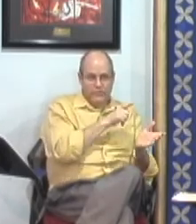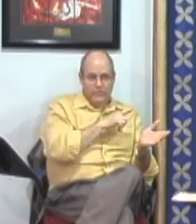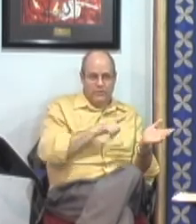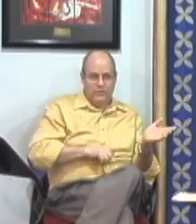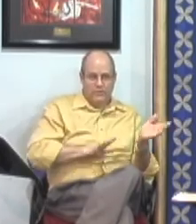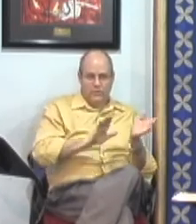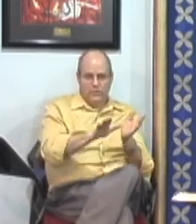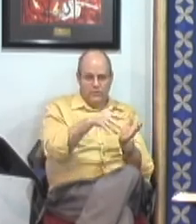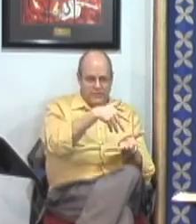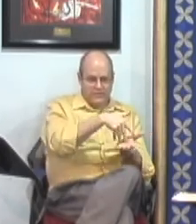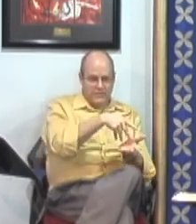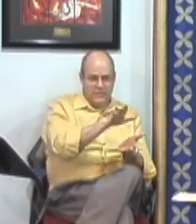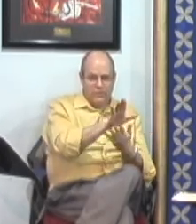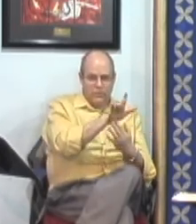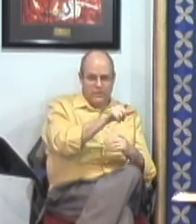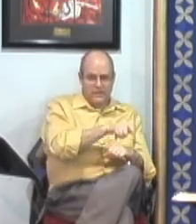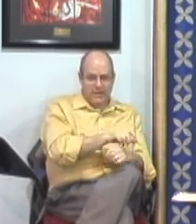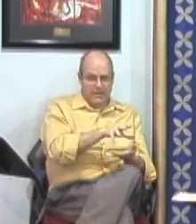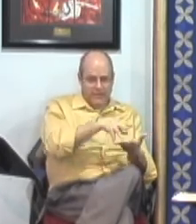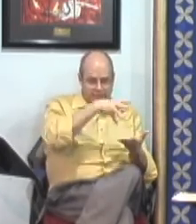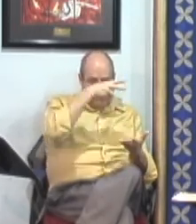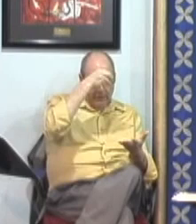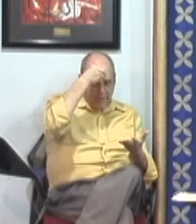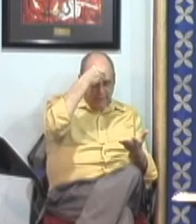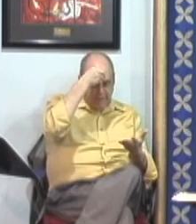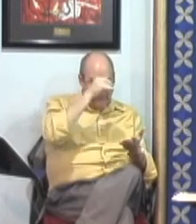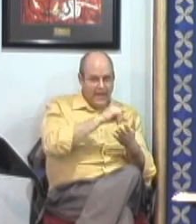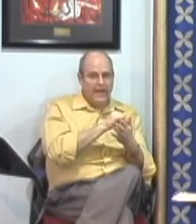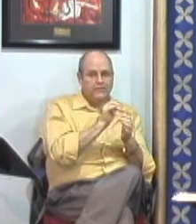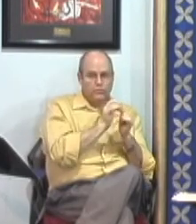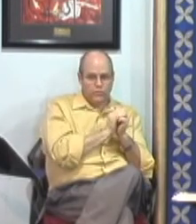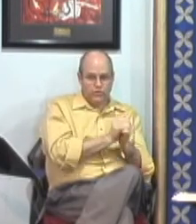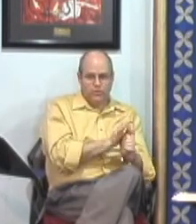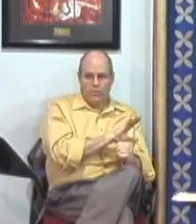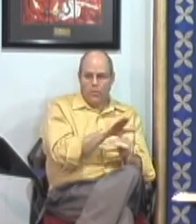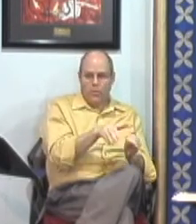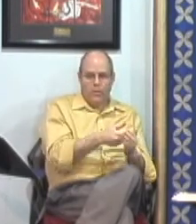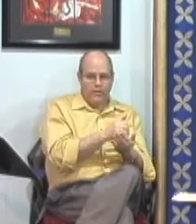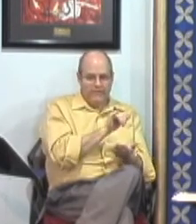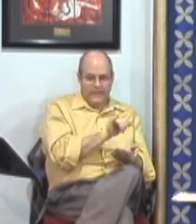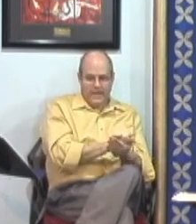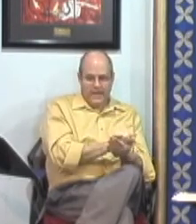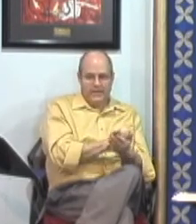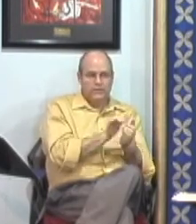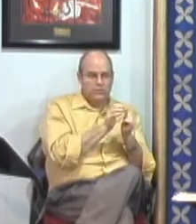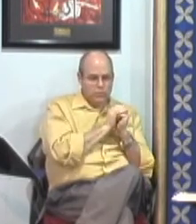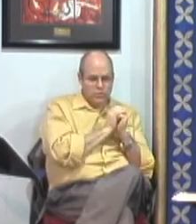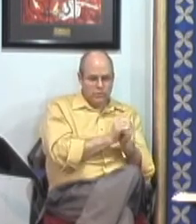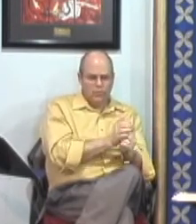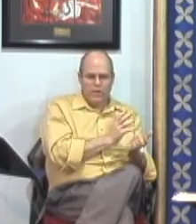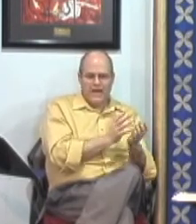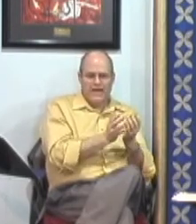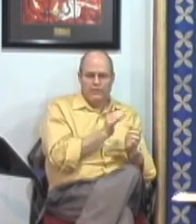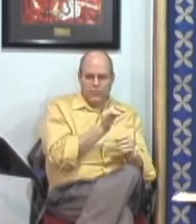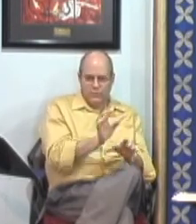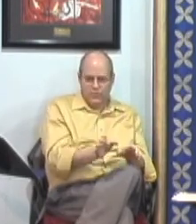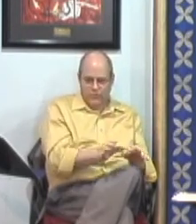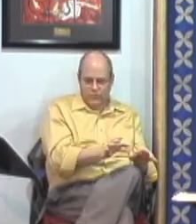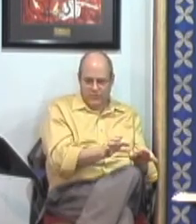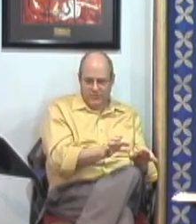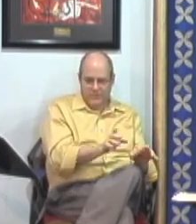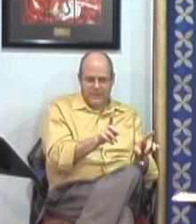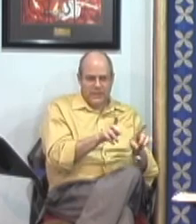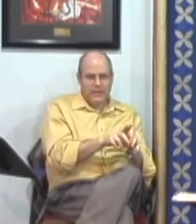Your study, this is your time of learning. That's worship. All of those things are worship. Whatever you do, I think,